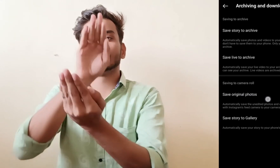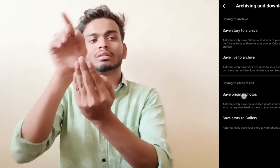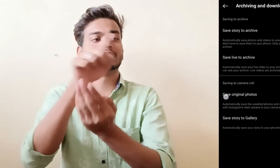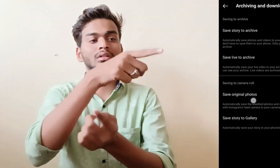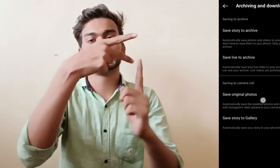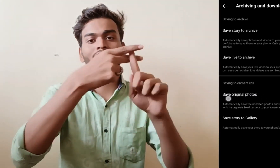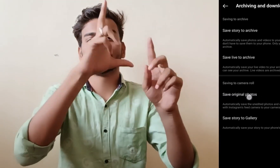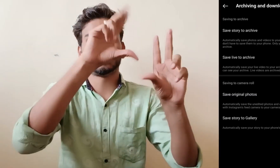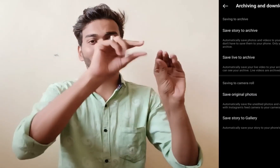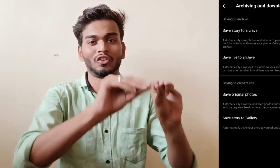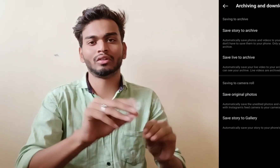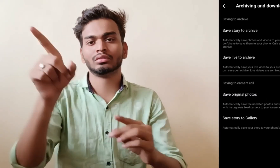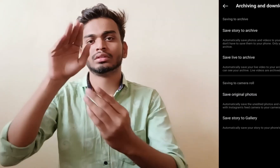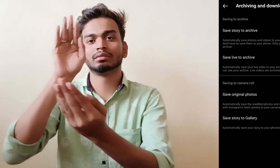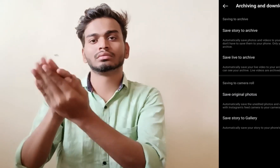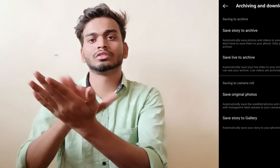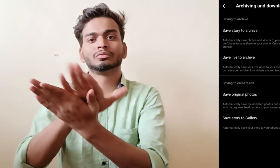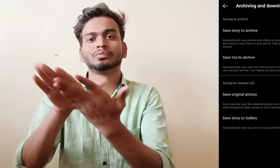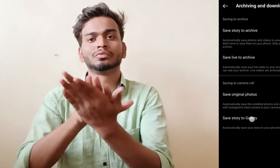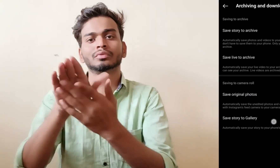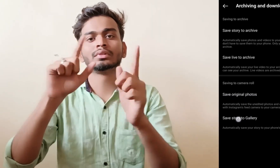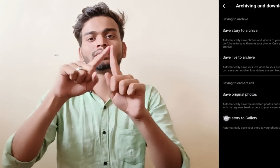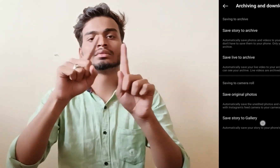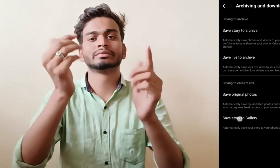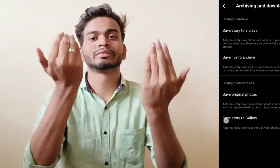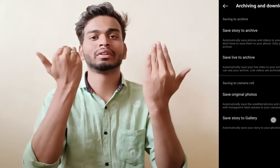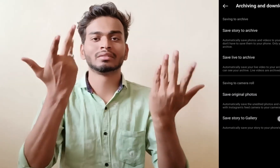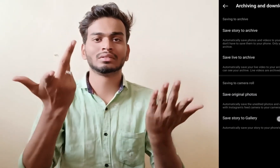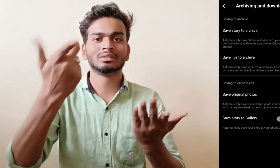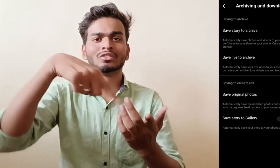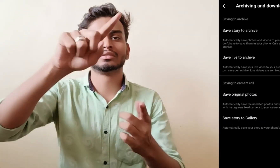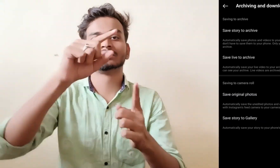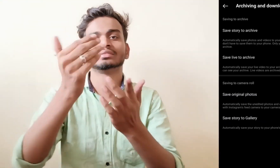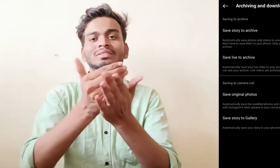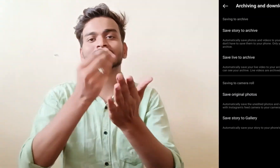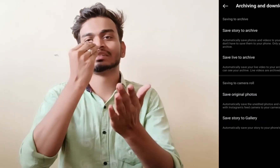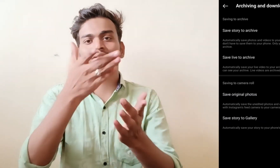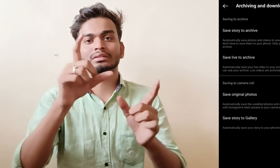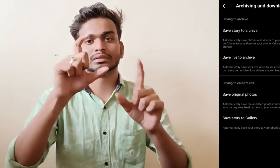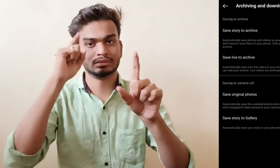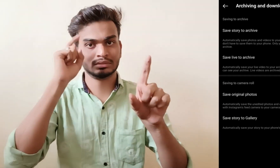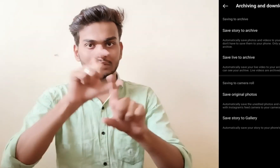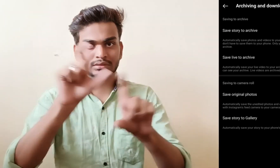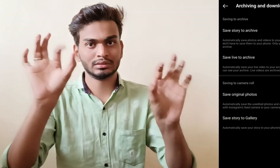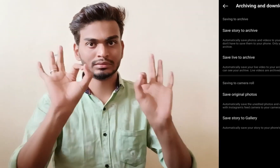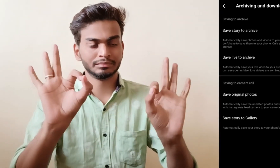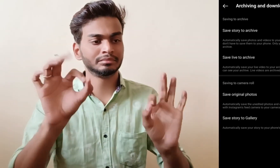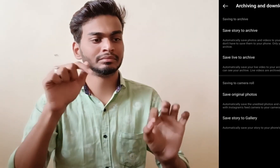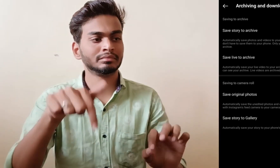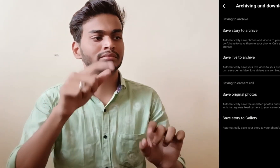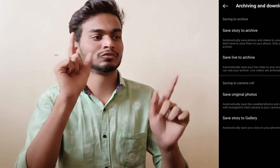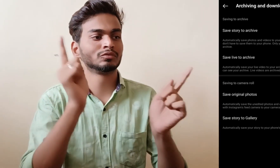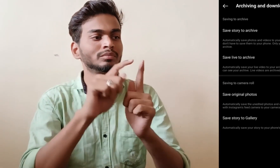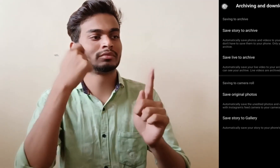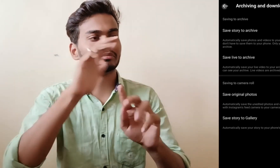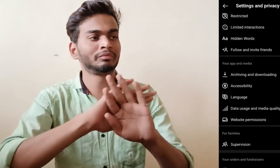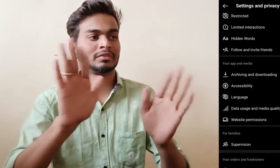video, story easy you understand and video short finish.